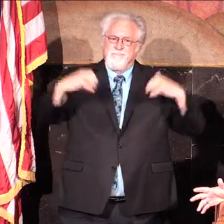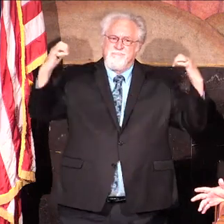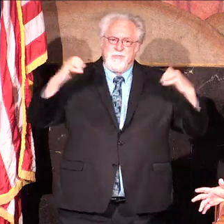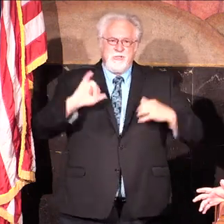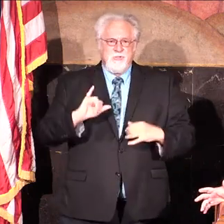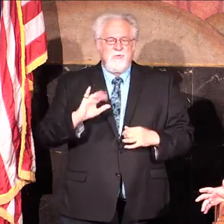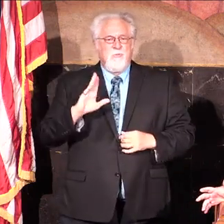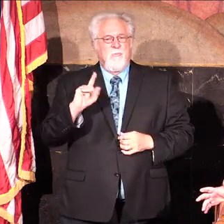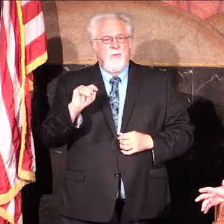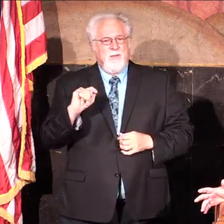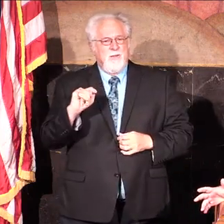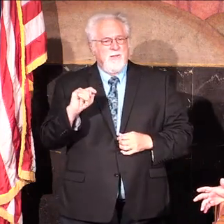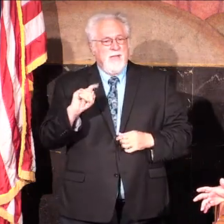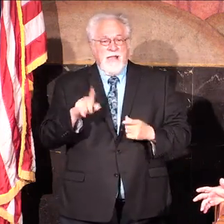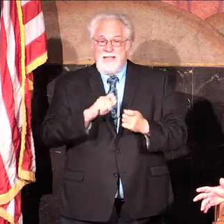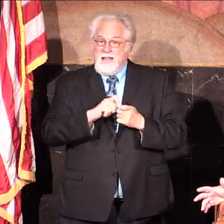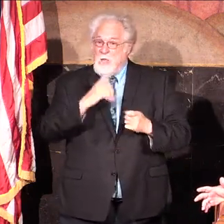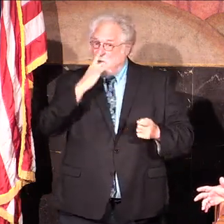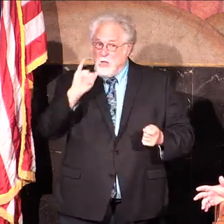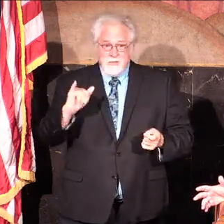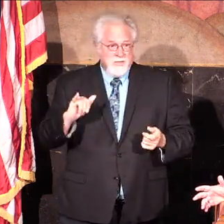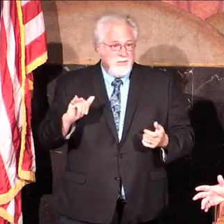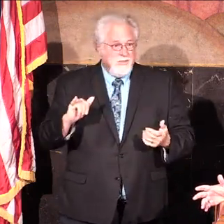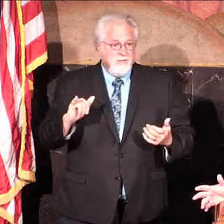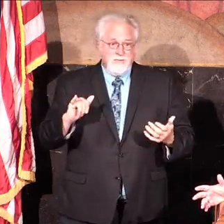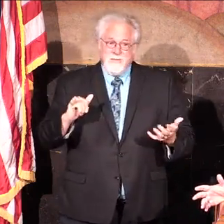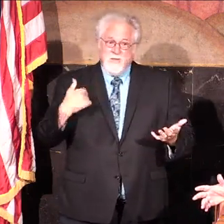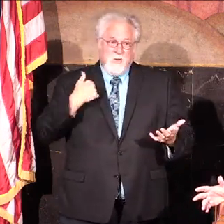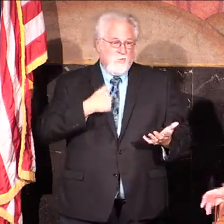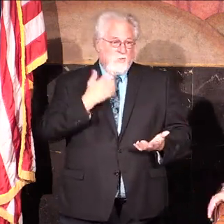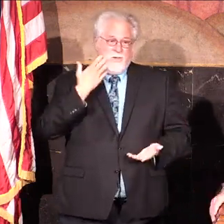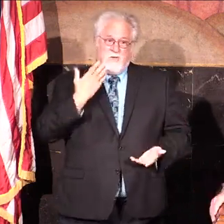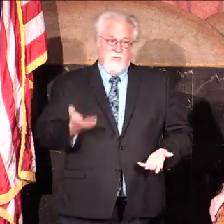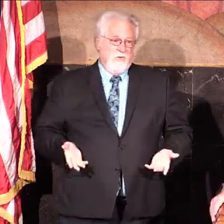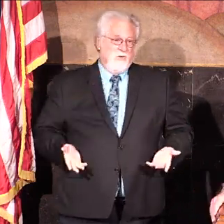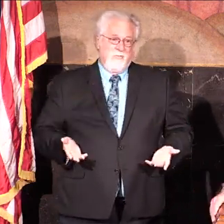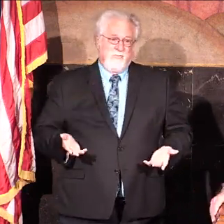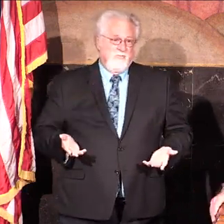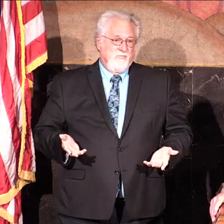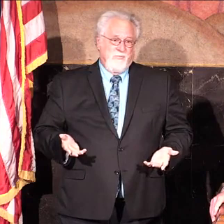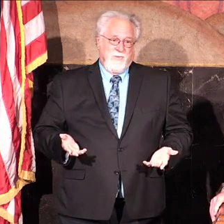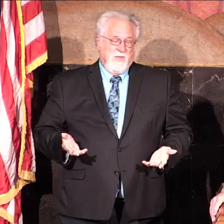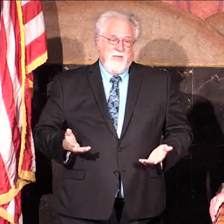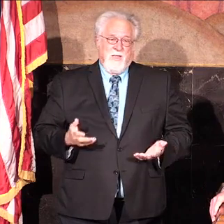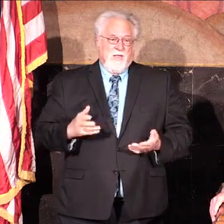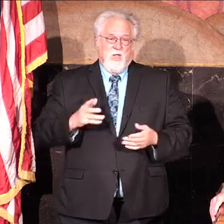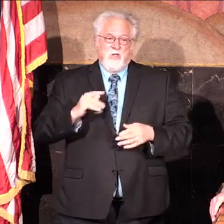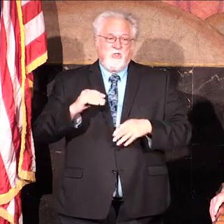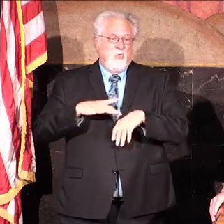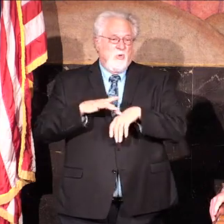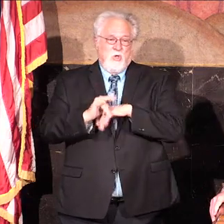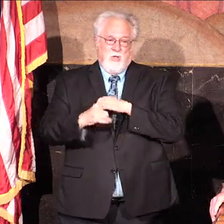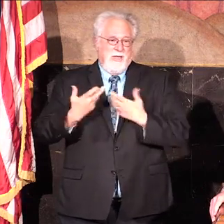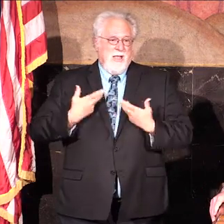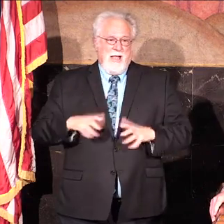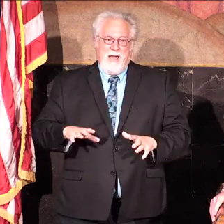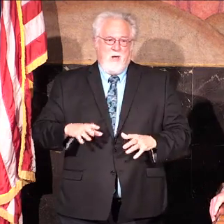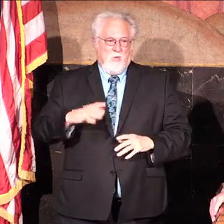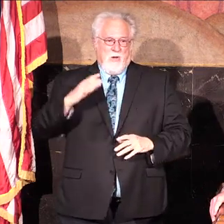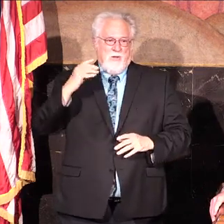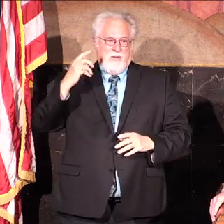well. Exactly what that's going to look like, we don't know, and it's just premature, and I don't want to